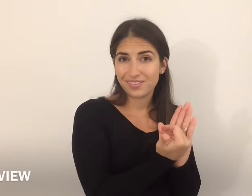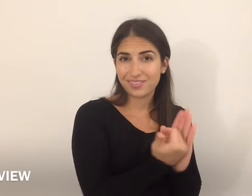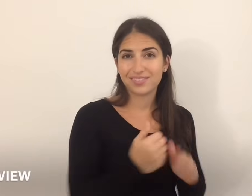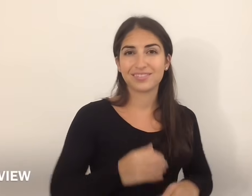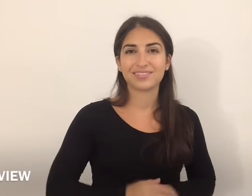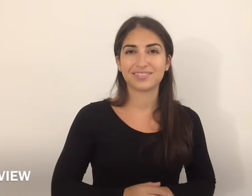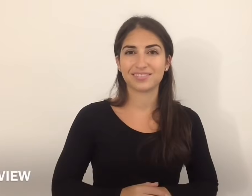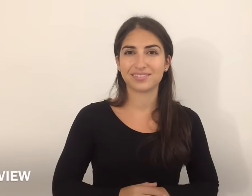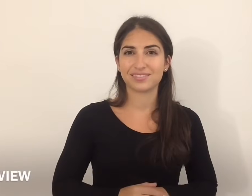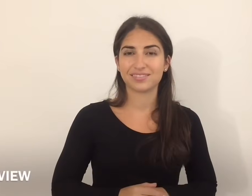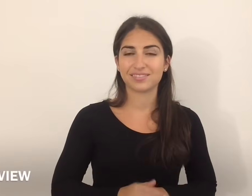Review.